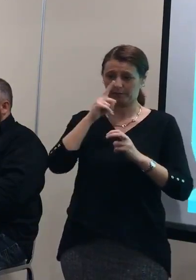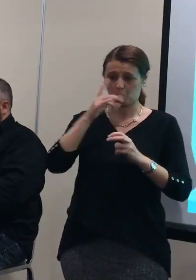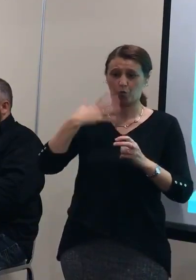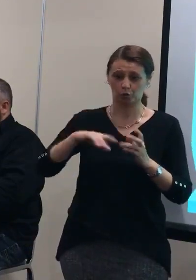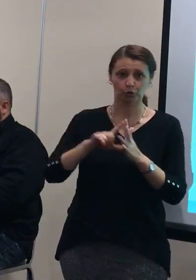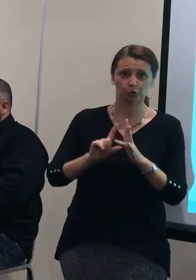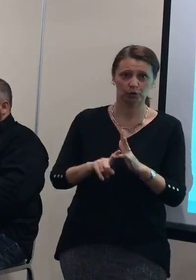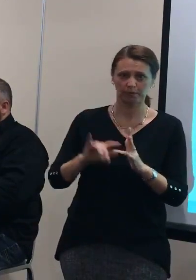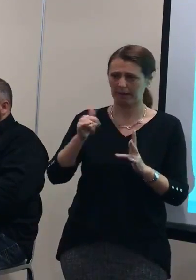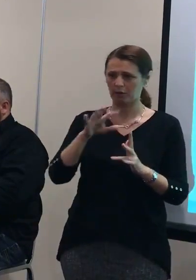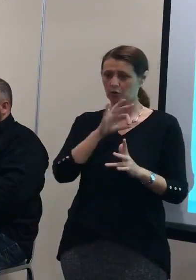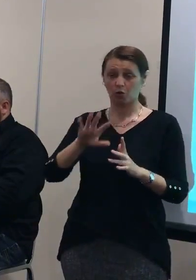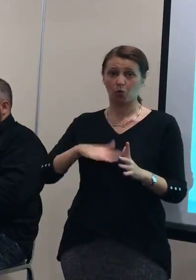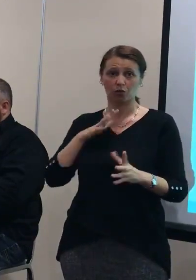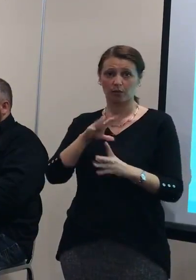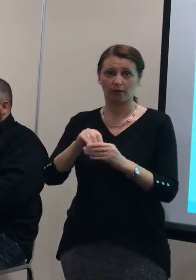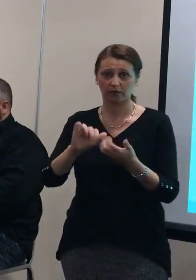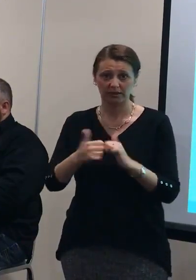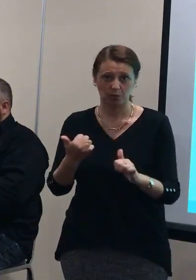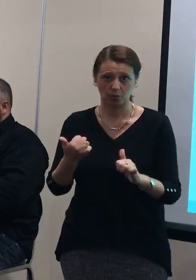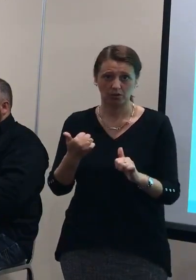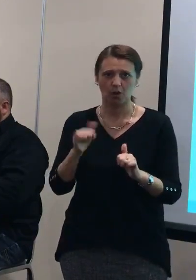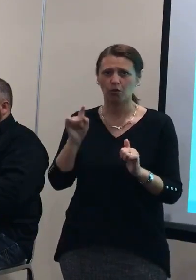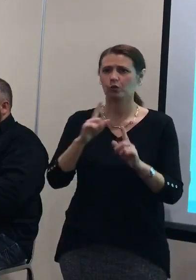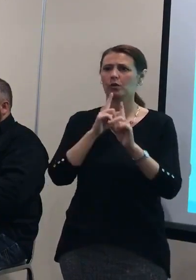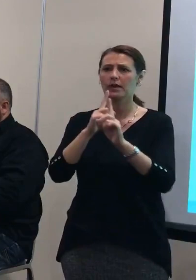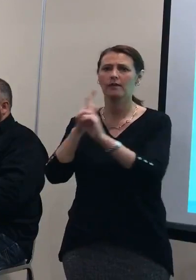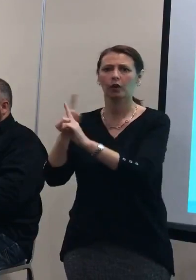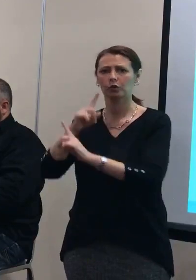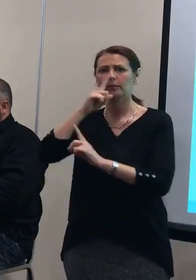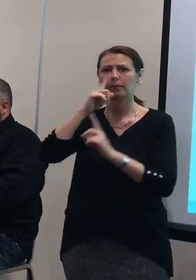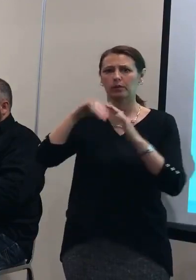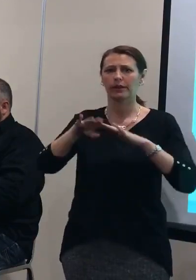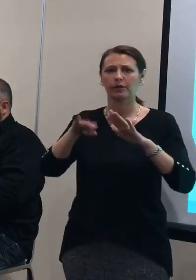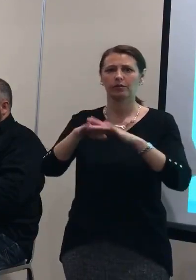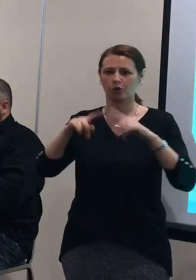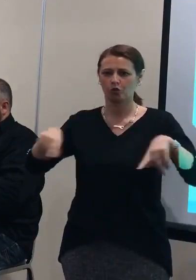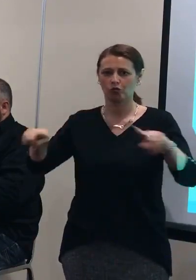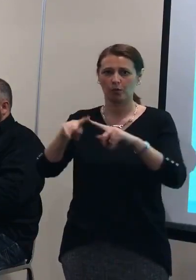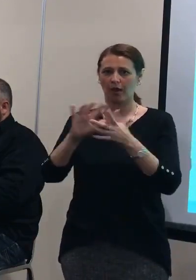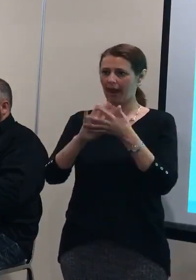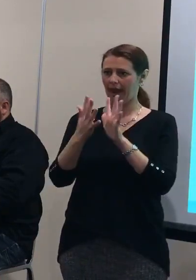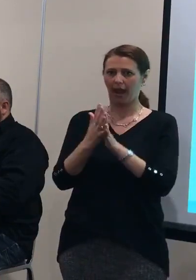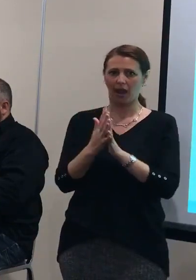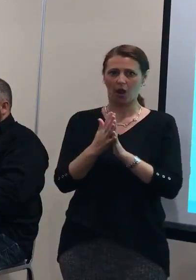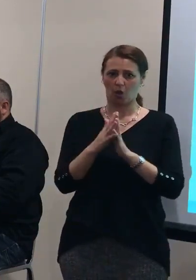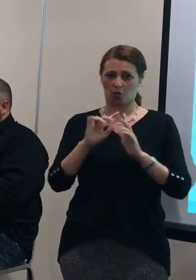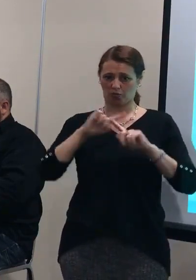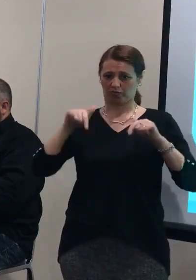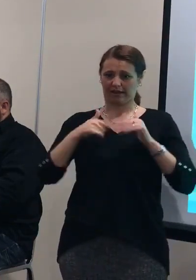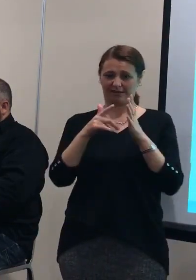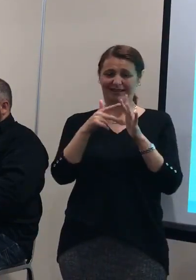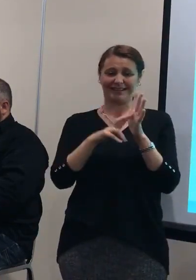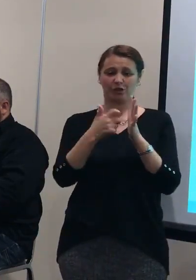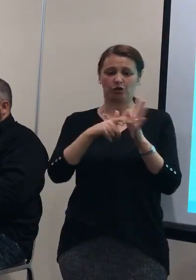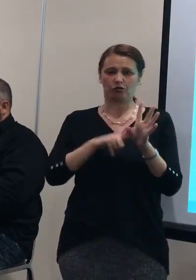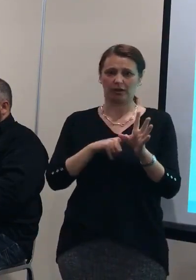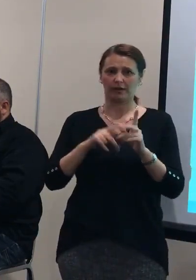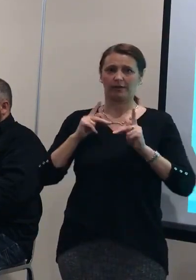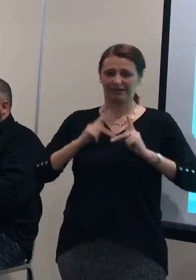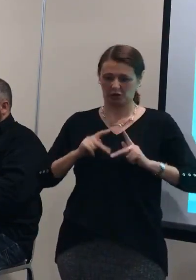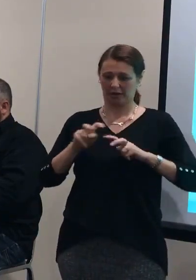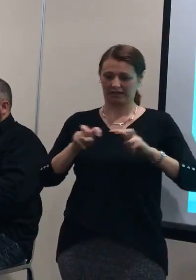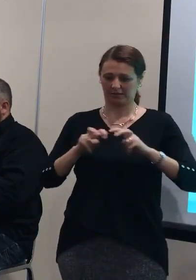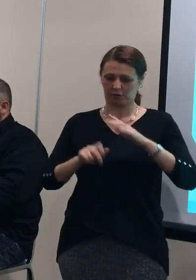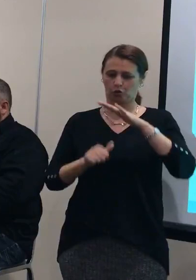they may not want to engage in sport. But what's your advice to people in the room around how as an industry we can work to make sure that physical activity is